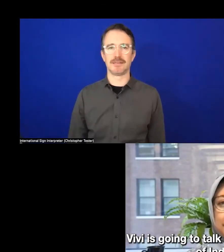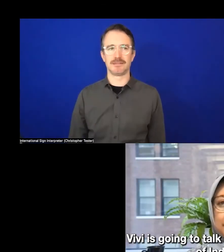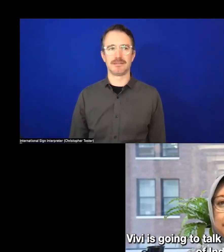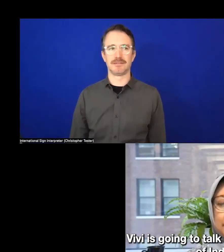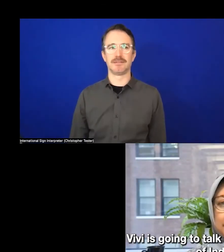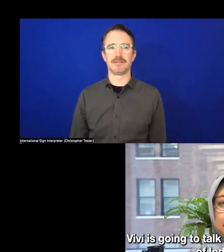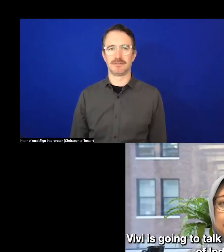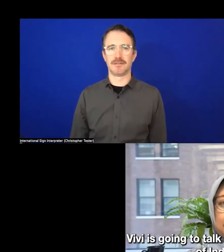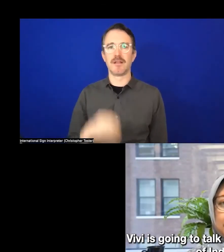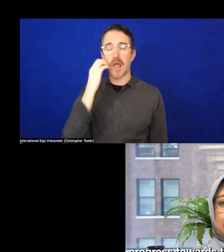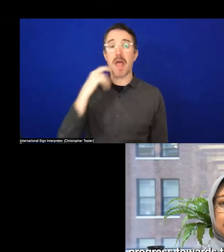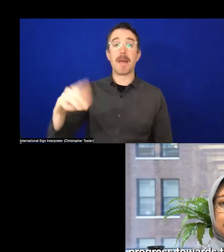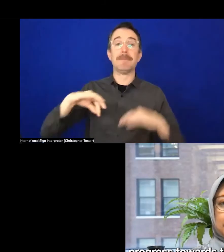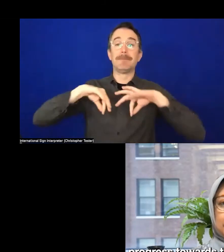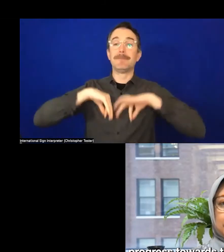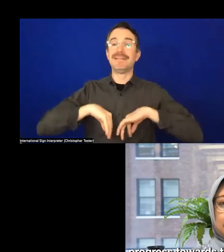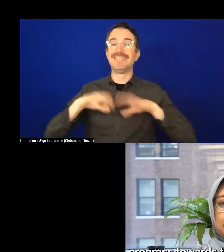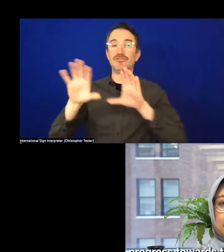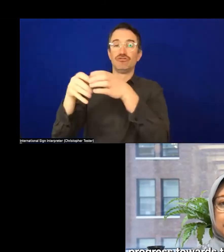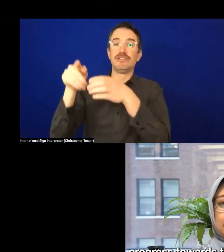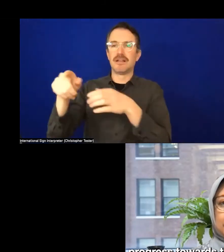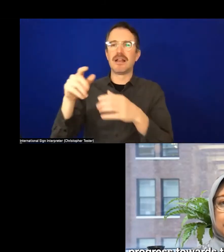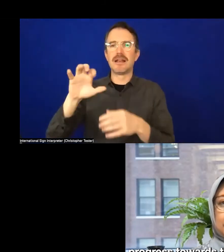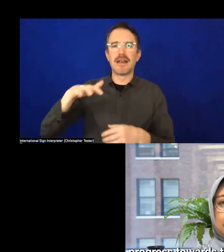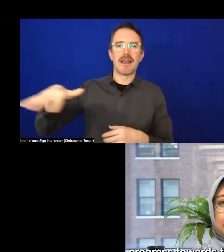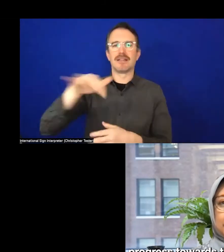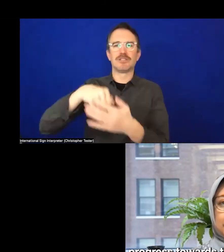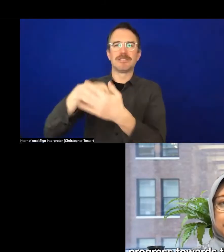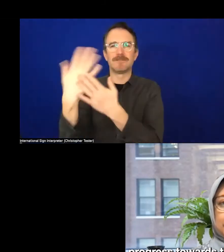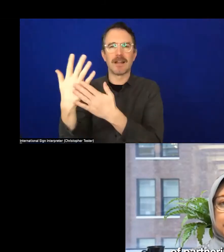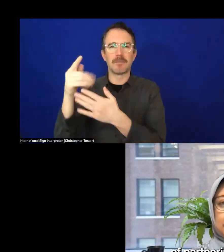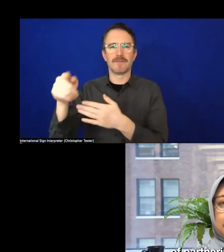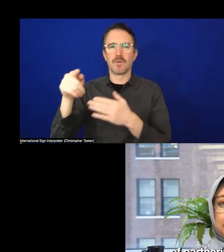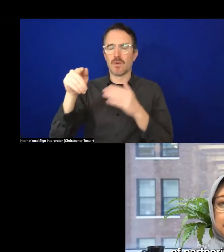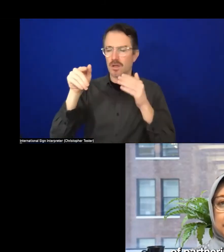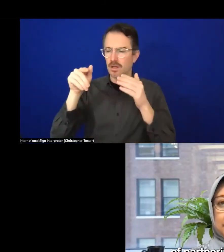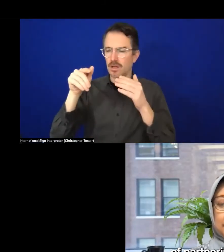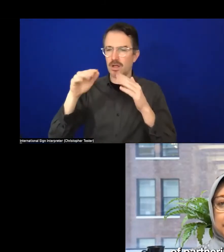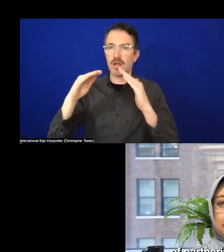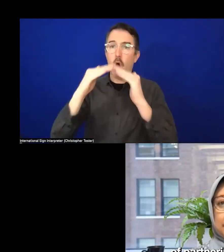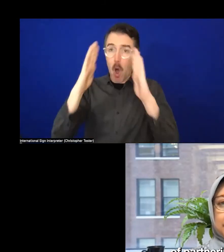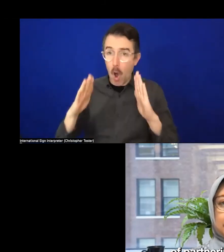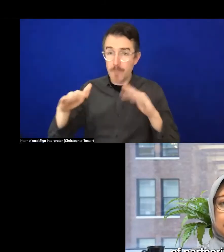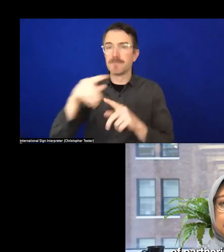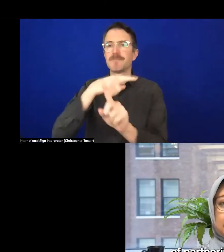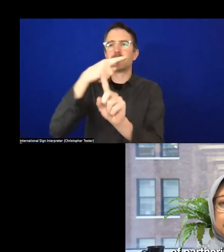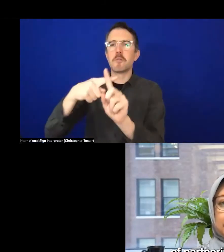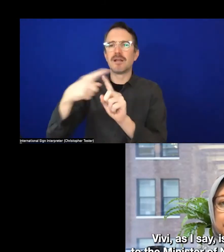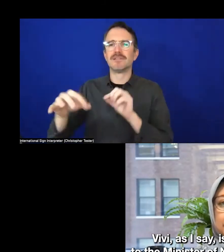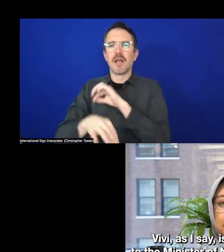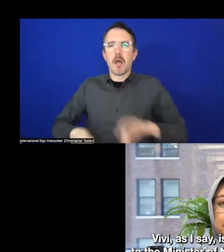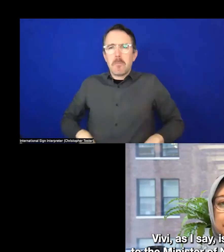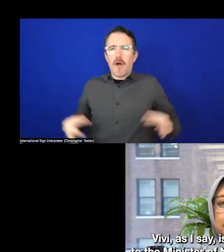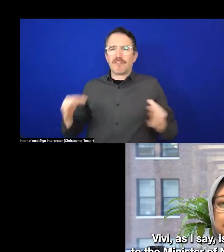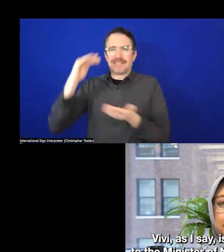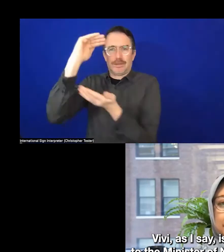the government of Indonesia's progress towards their GDS commitments of partnering with